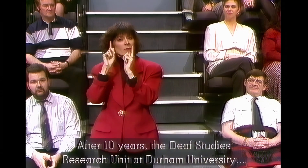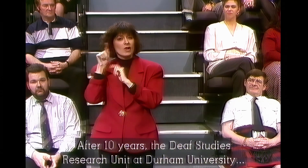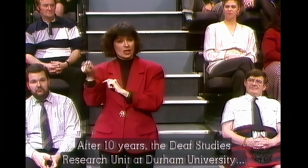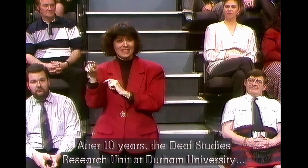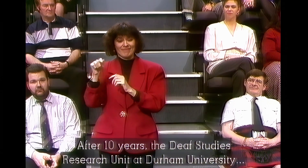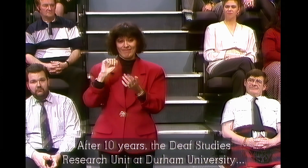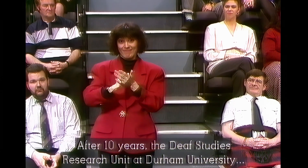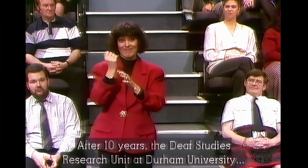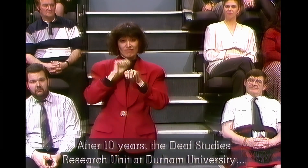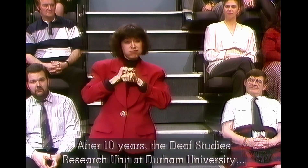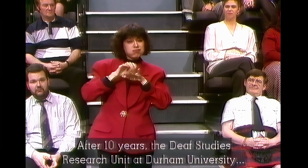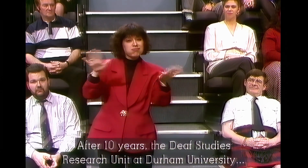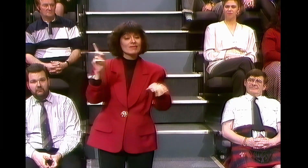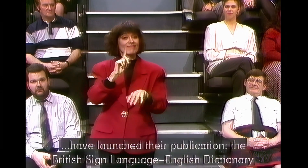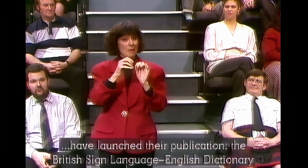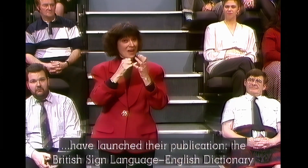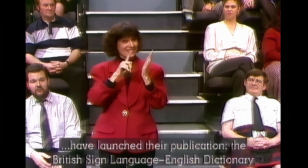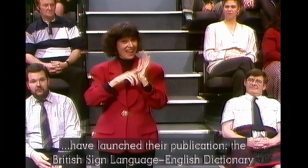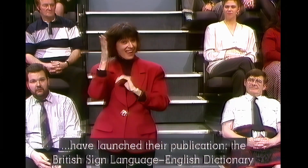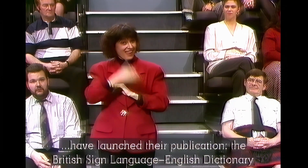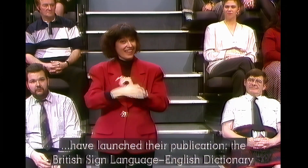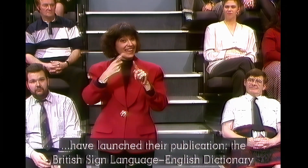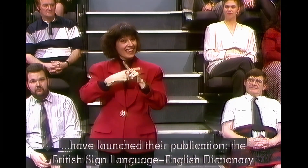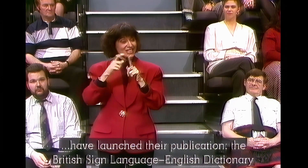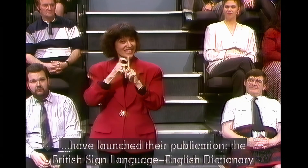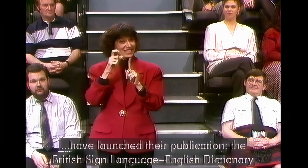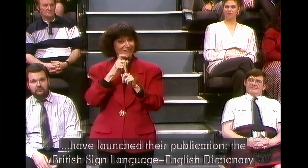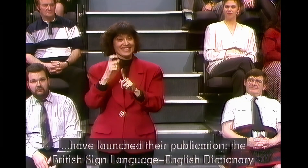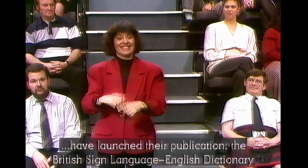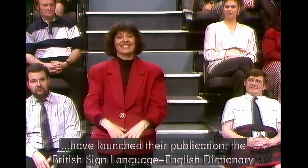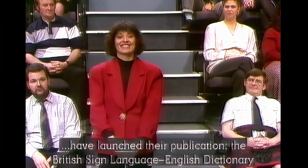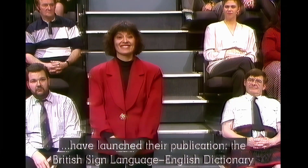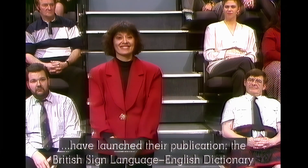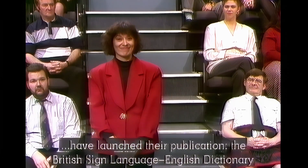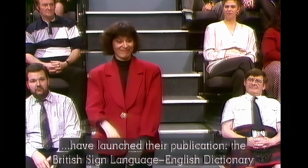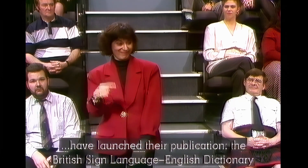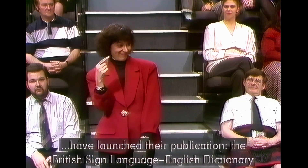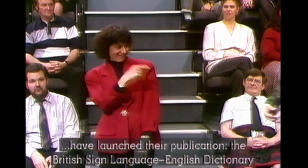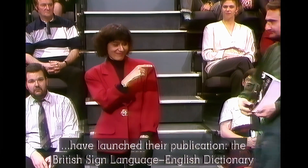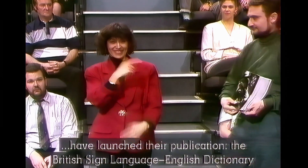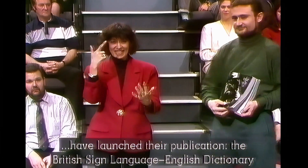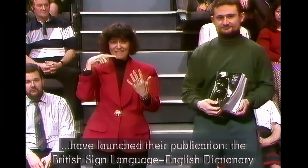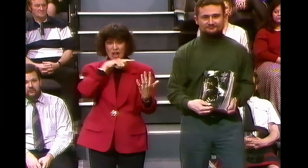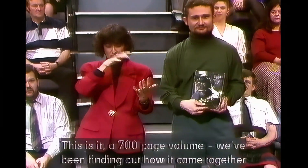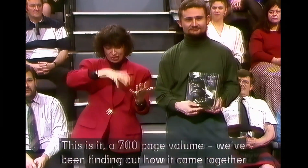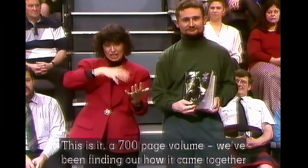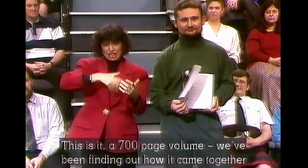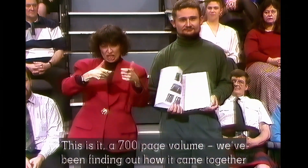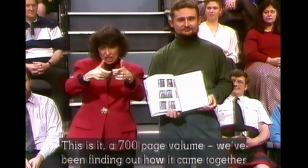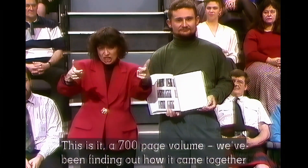Research Unit at Durham University have launched their publication, the British Sign Language English Dictionary. This is it, a